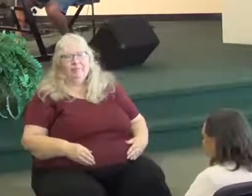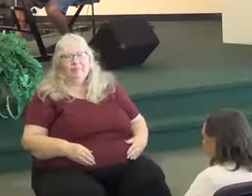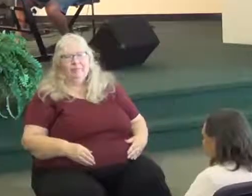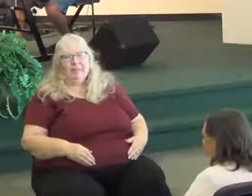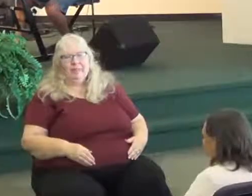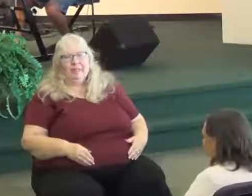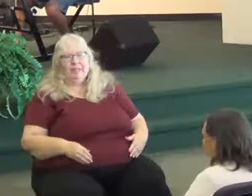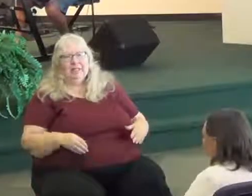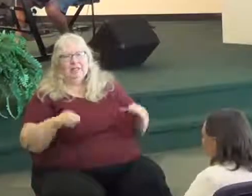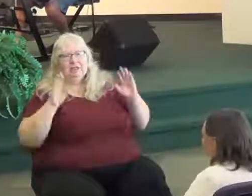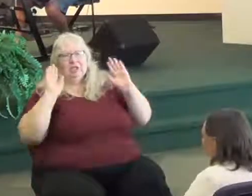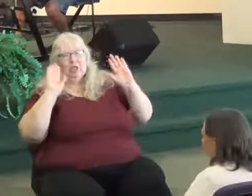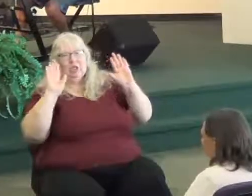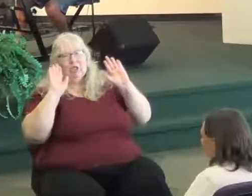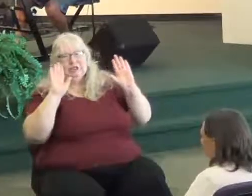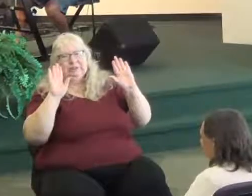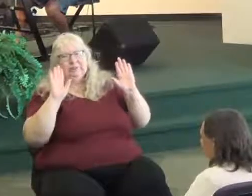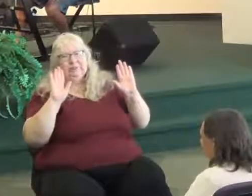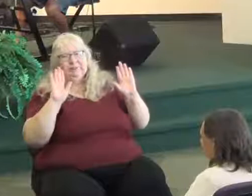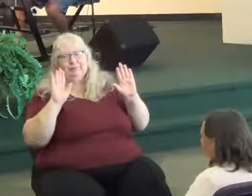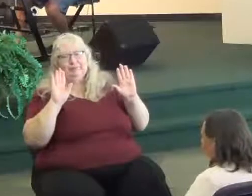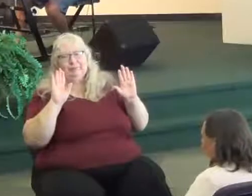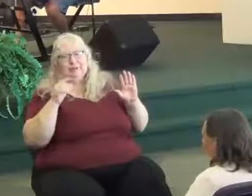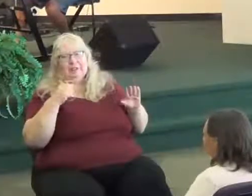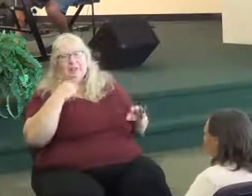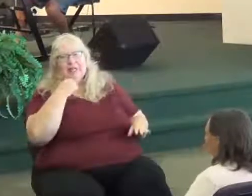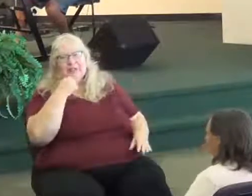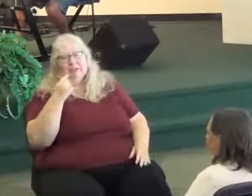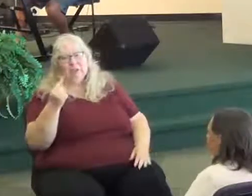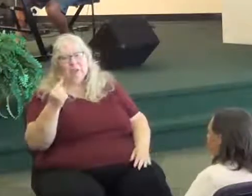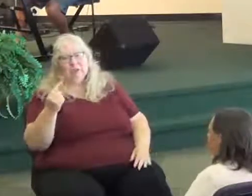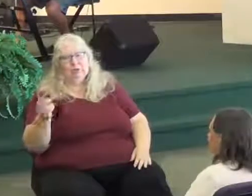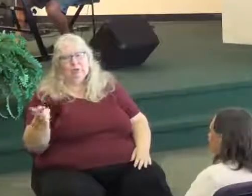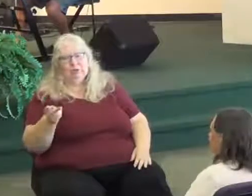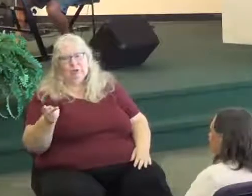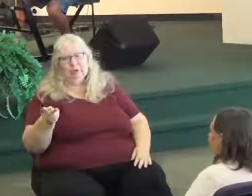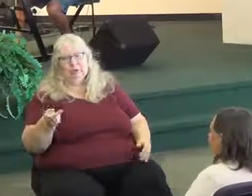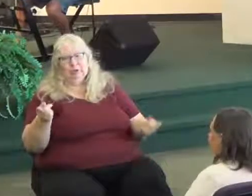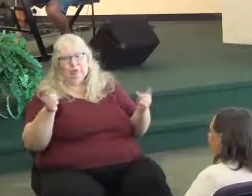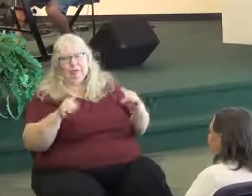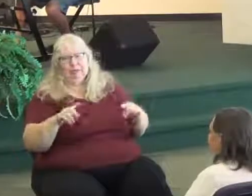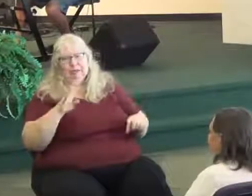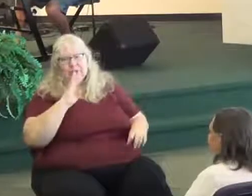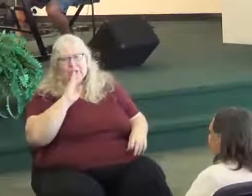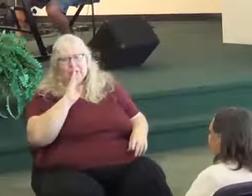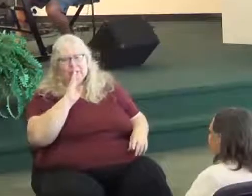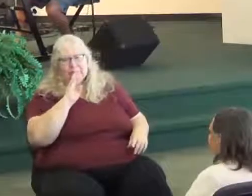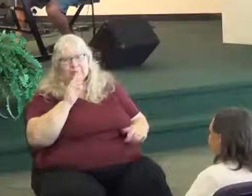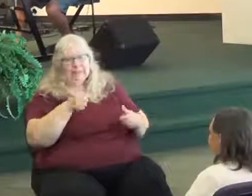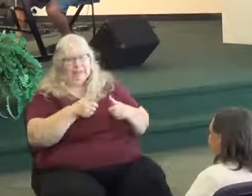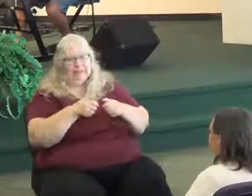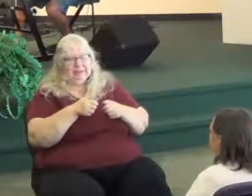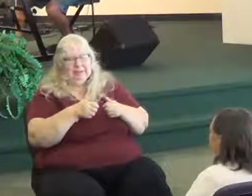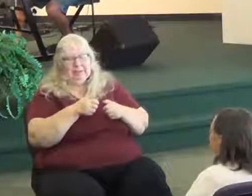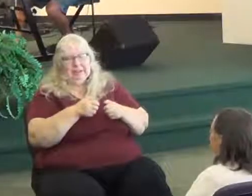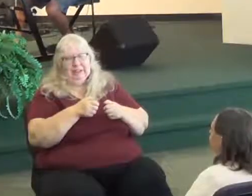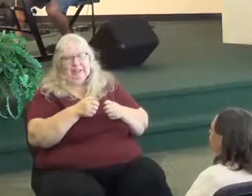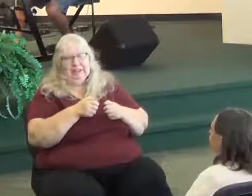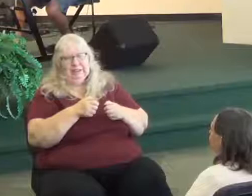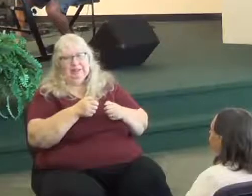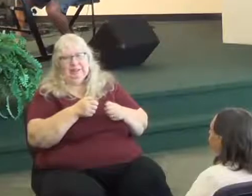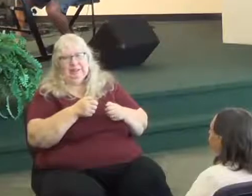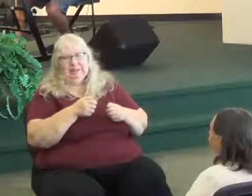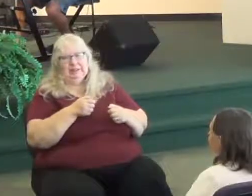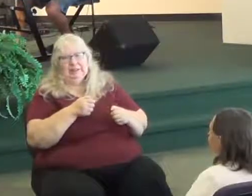That's really awesome. And I told them when they would talk to me and text, and we were checking back